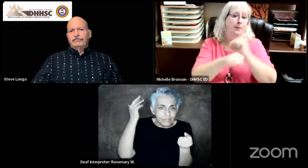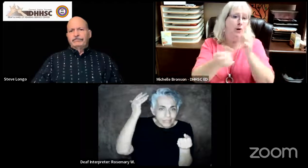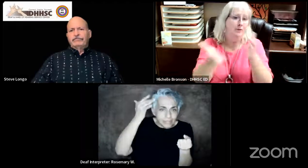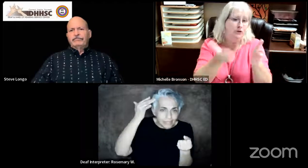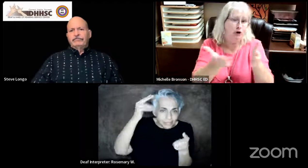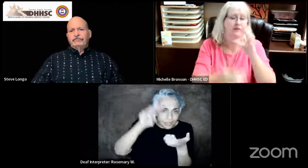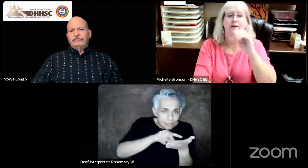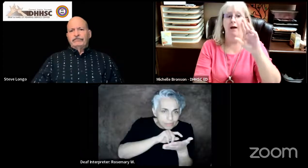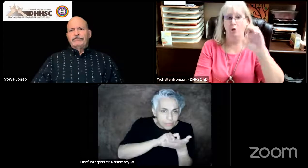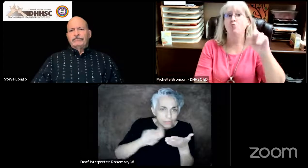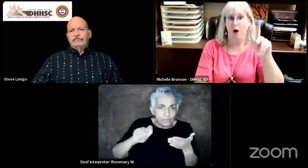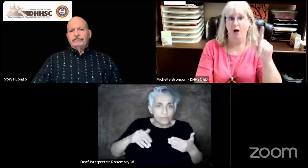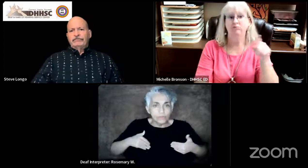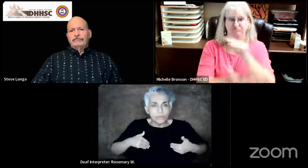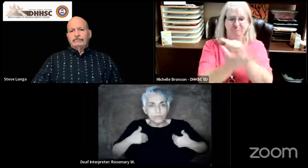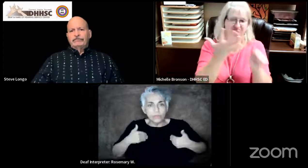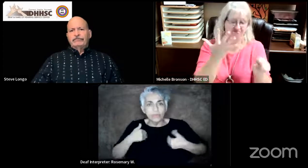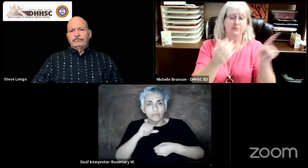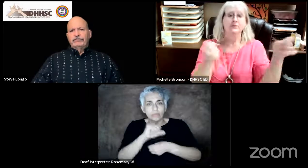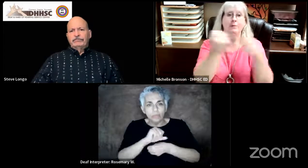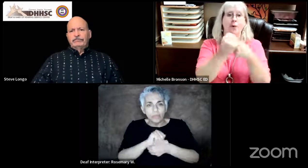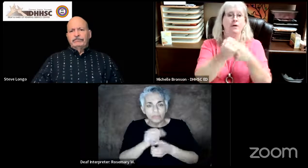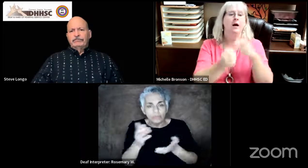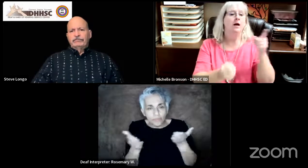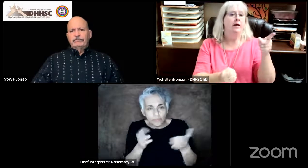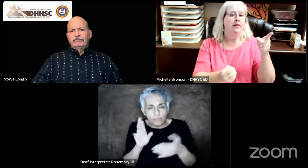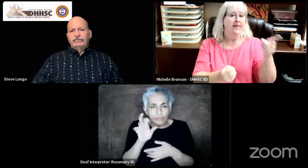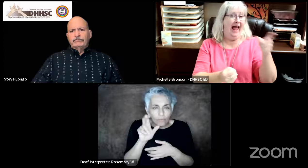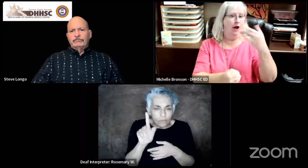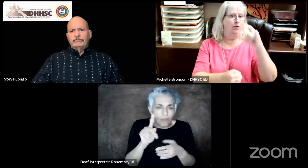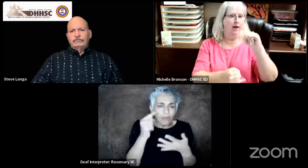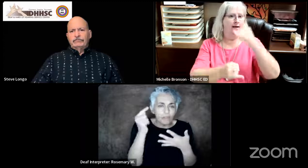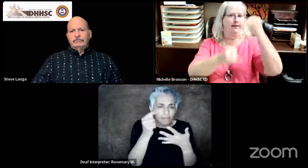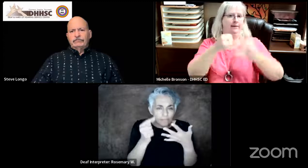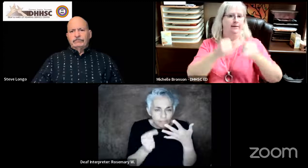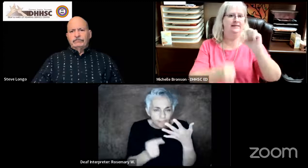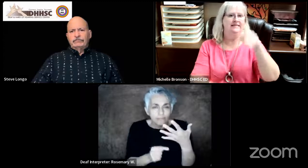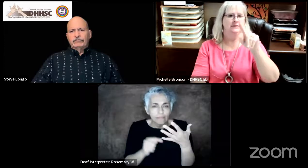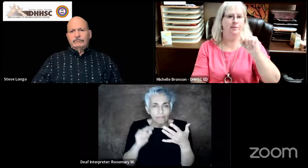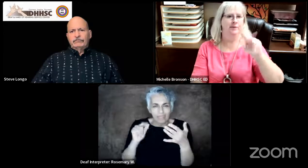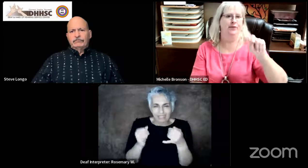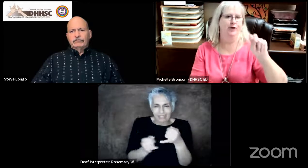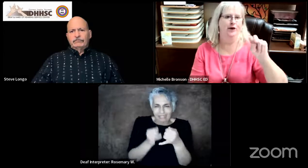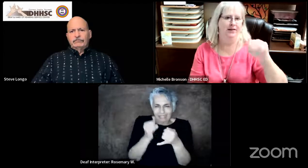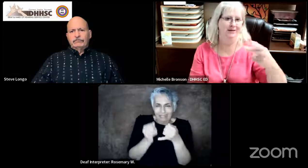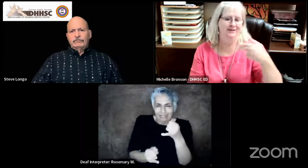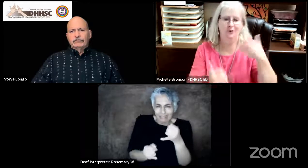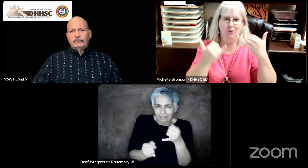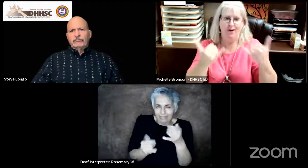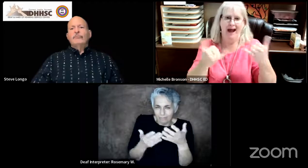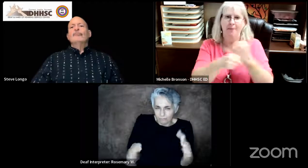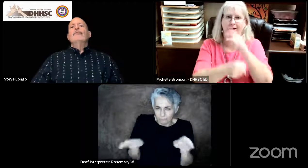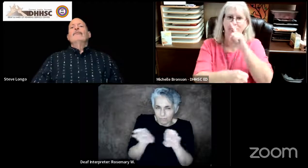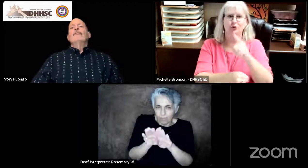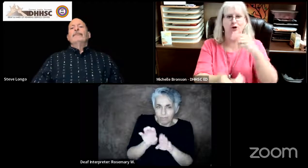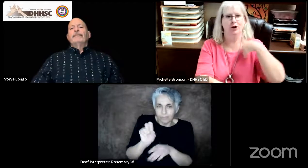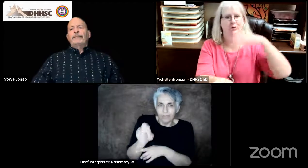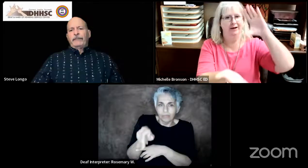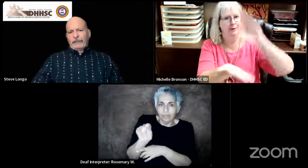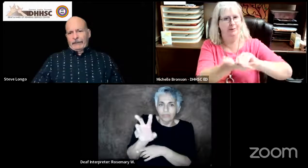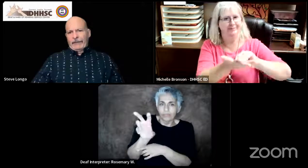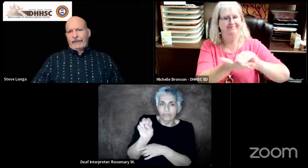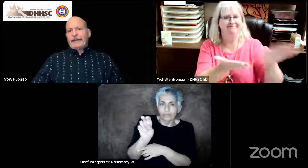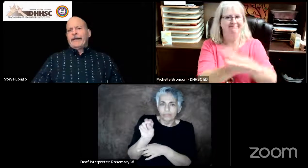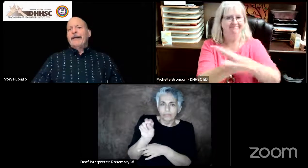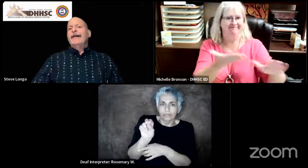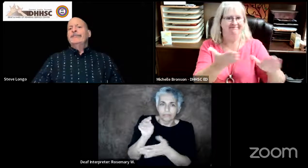literacy, the youth employment services, and the ROC program. And that grant will end September 30th. And so